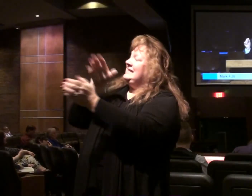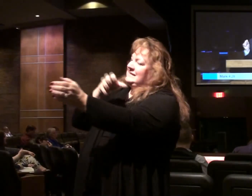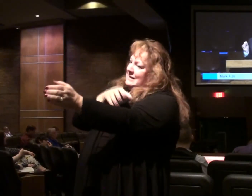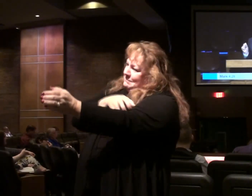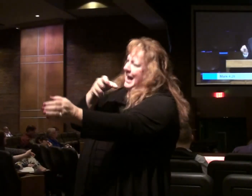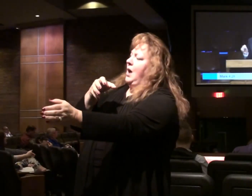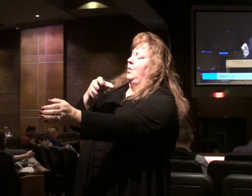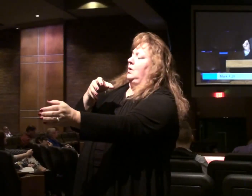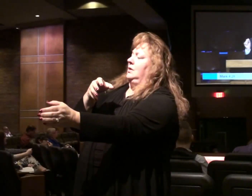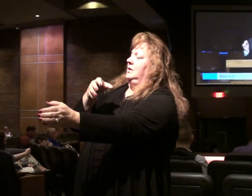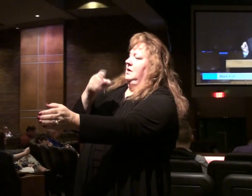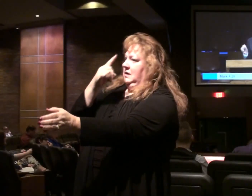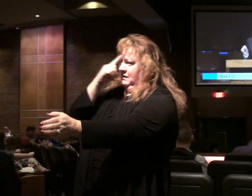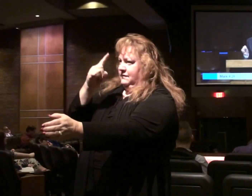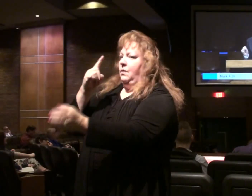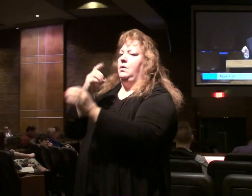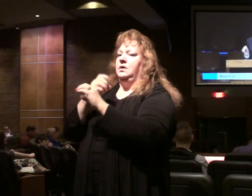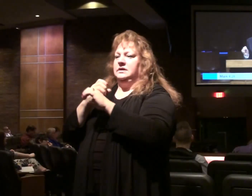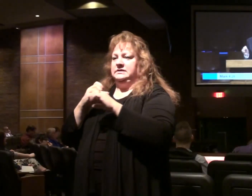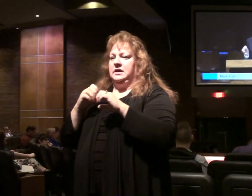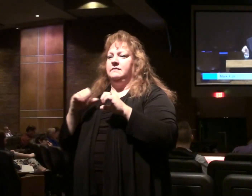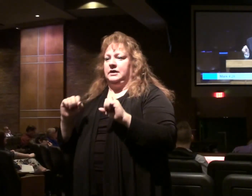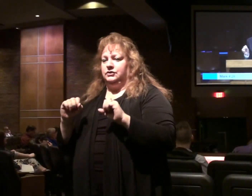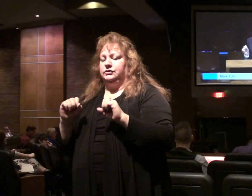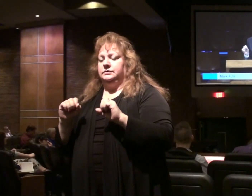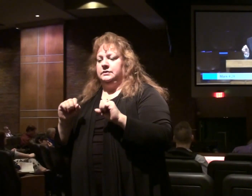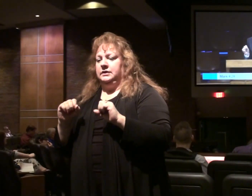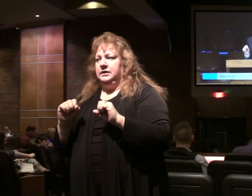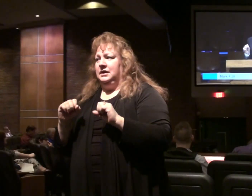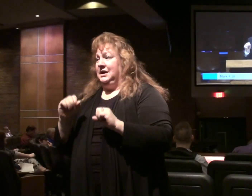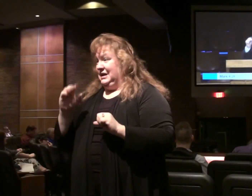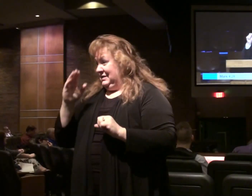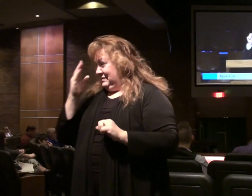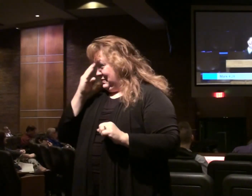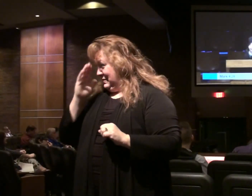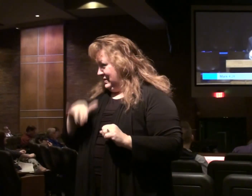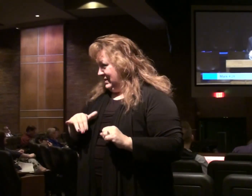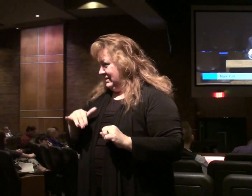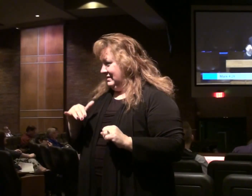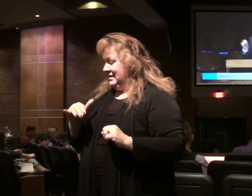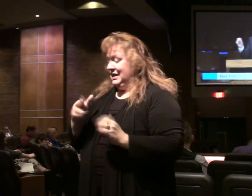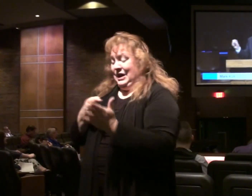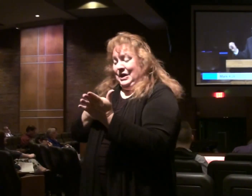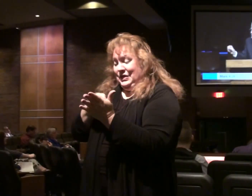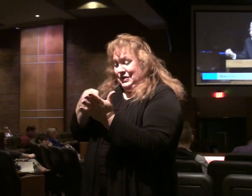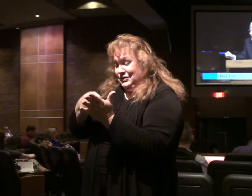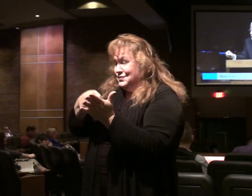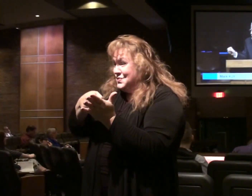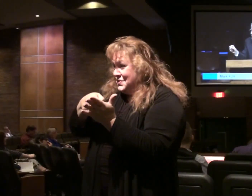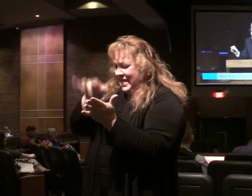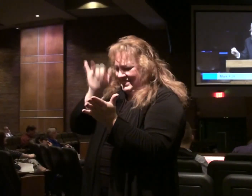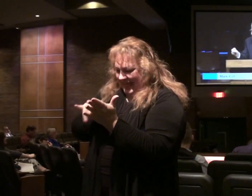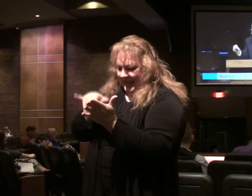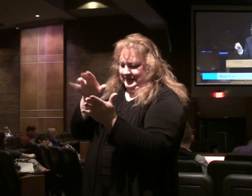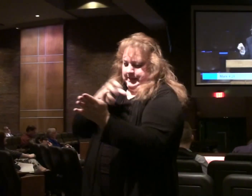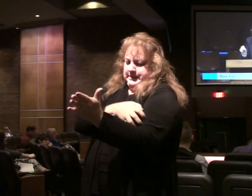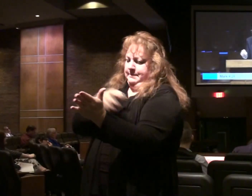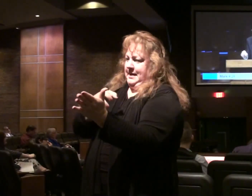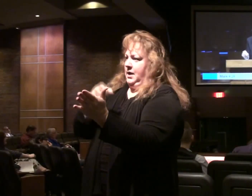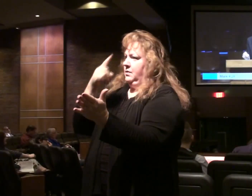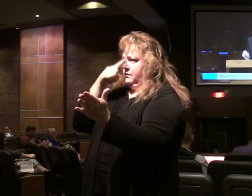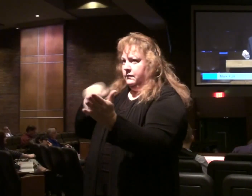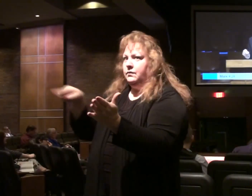power of God for salvation. You know that. The gospel is the power of God